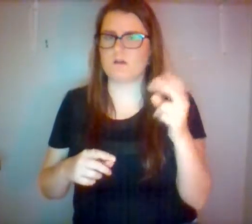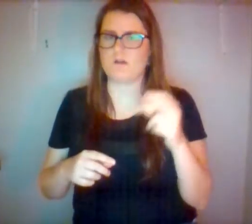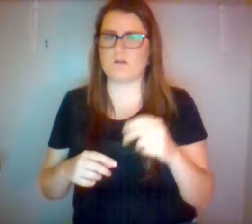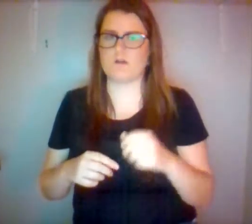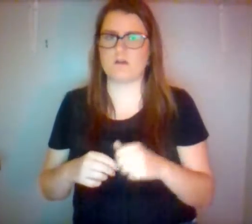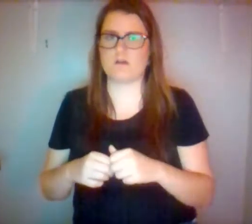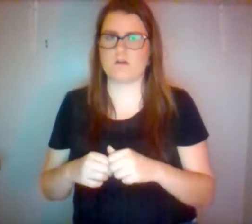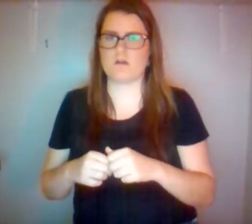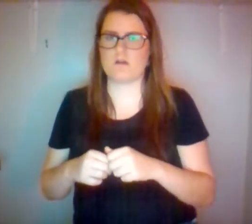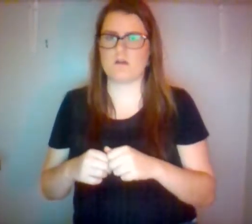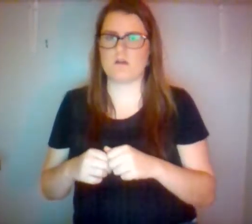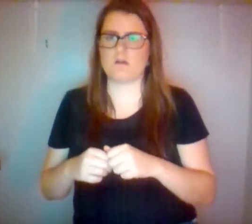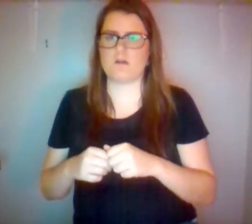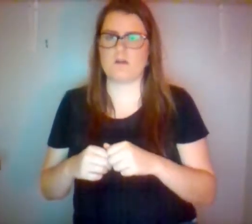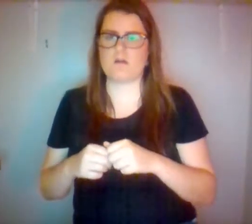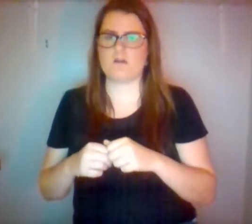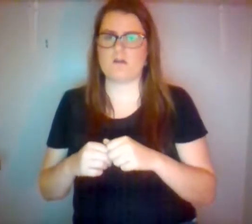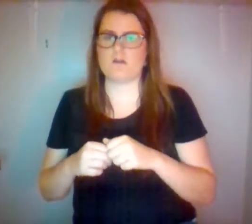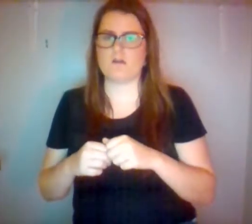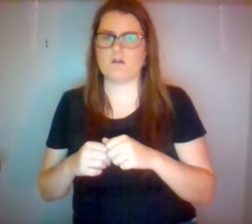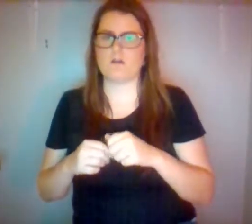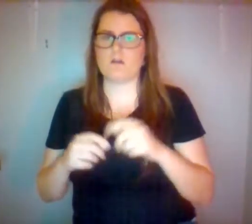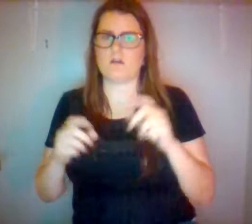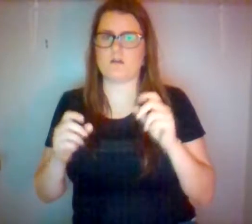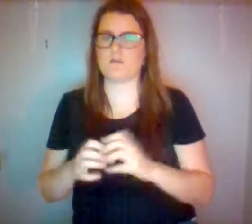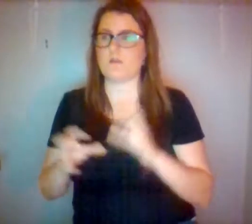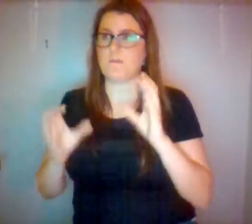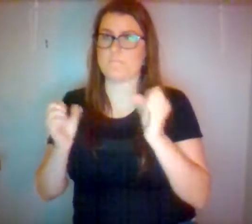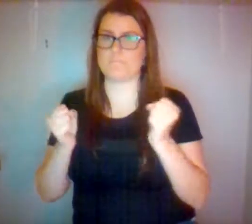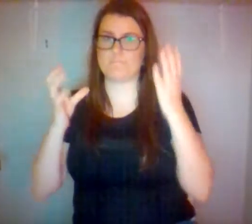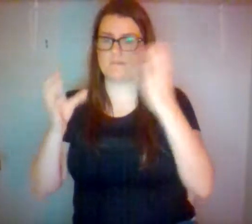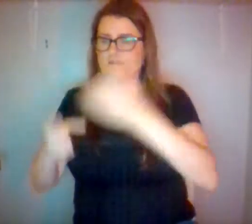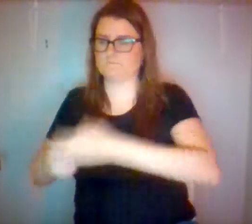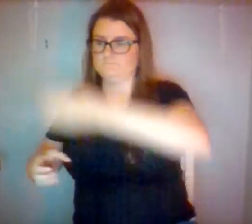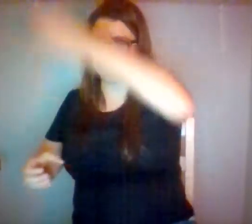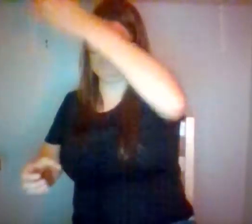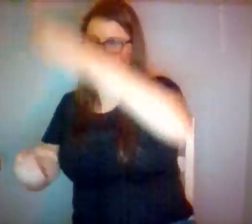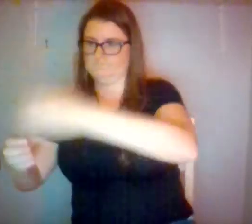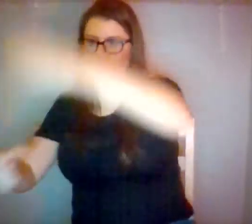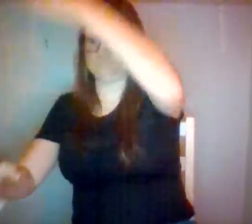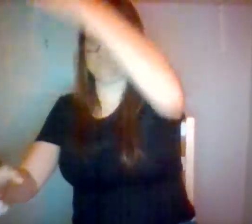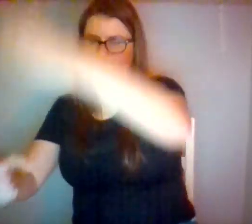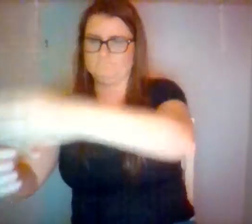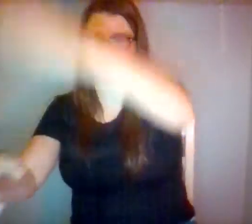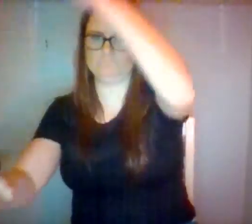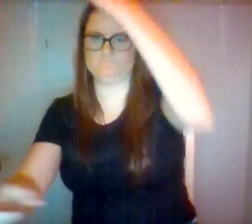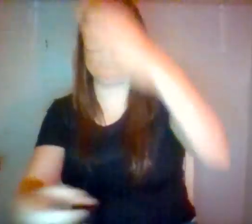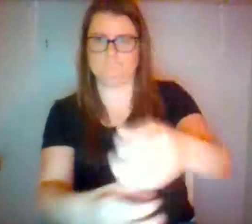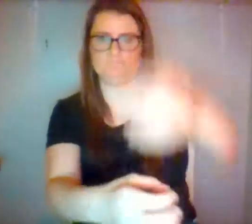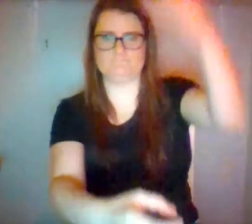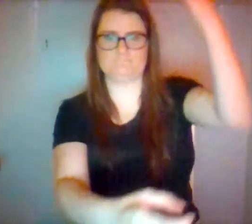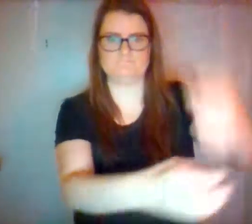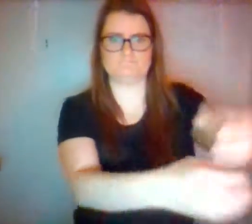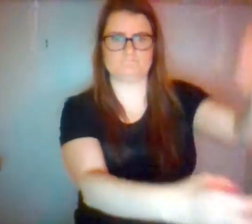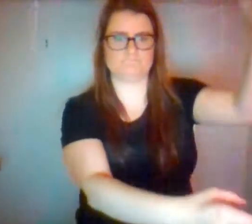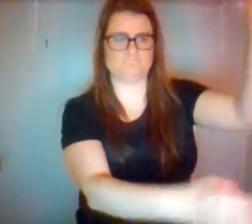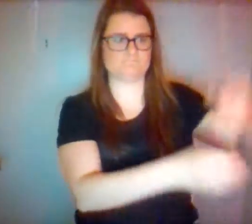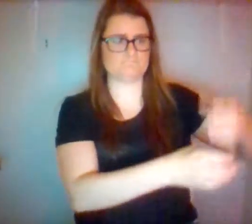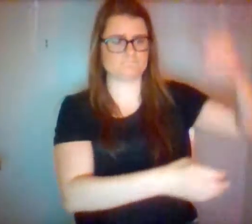pillars that stretched from one end of the courtyard to the other, was a man all alone. Ah, yes, murmured Caiaphas.